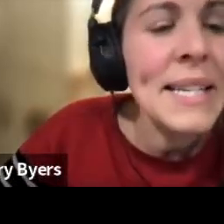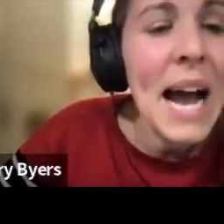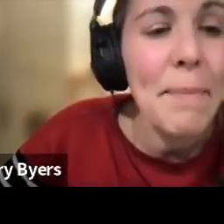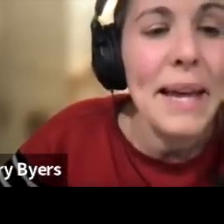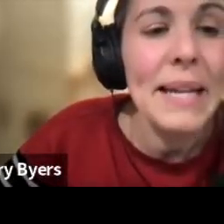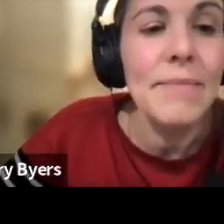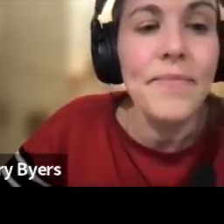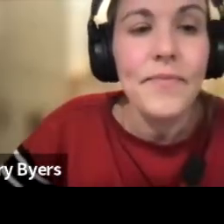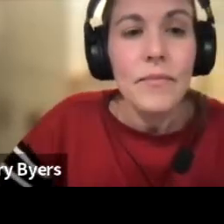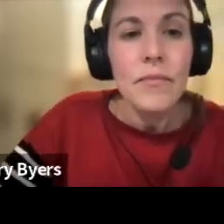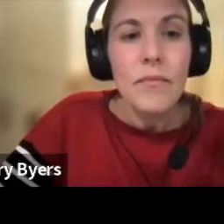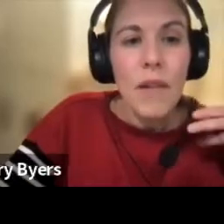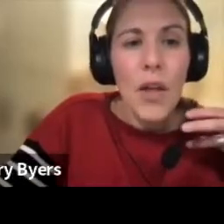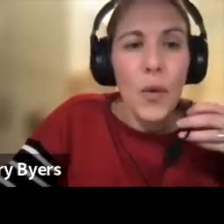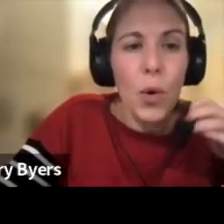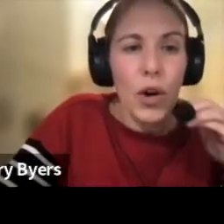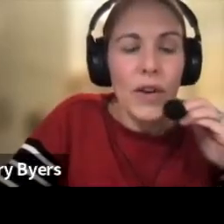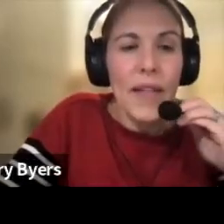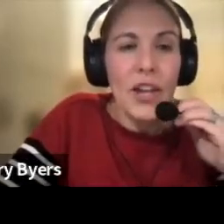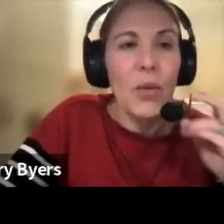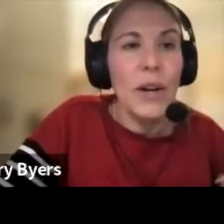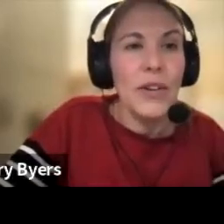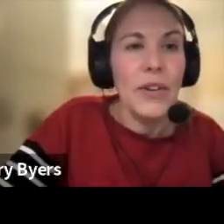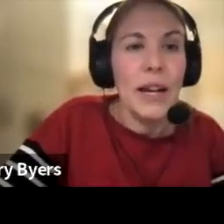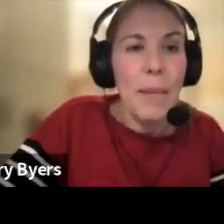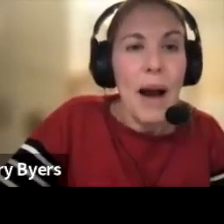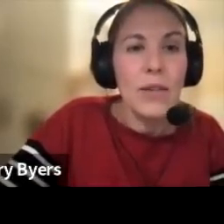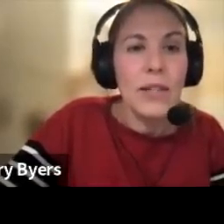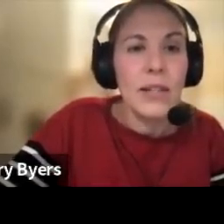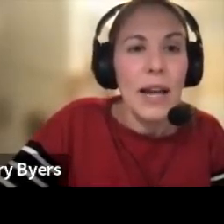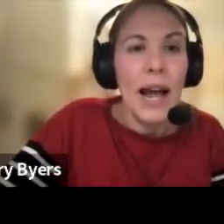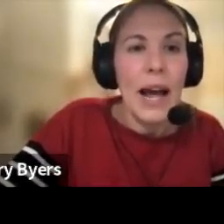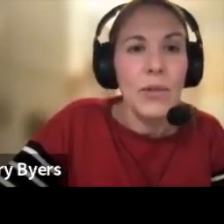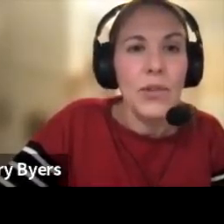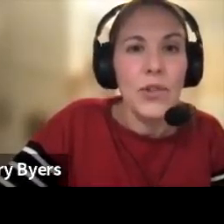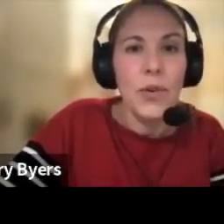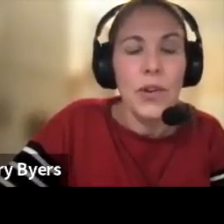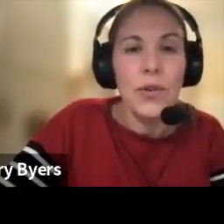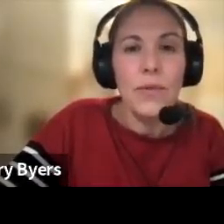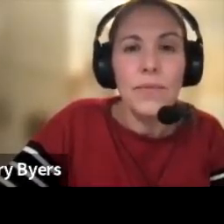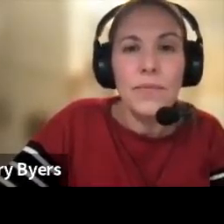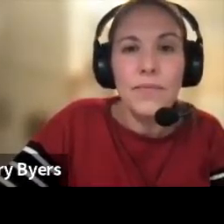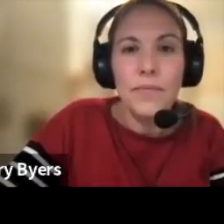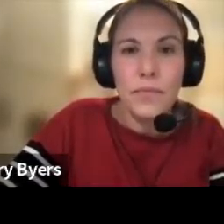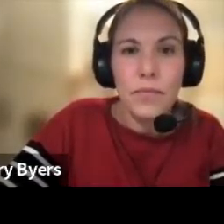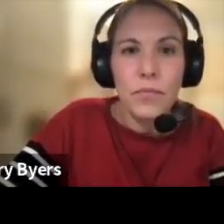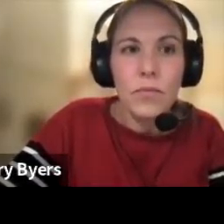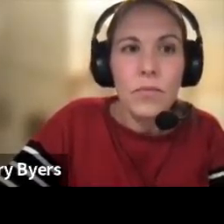and type in the word that you're wondering about. And I will show you